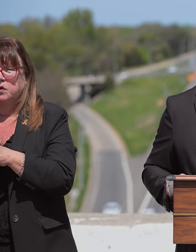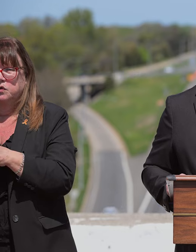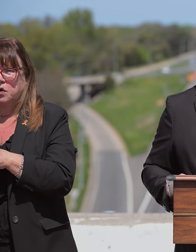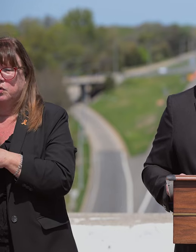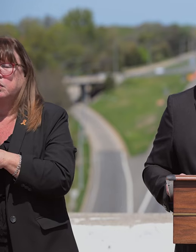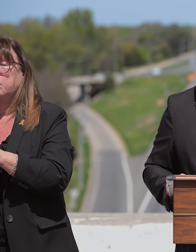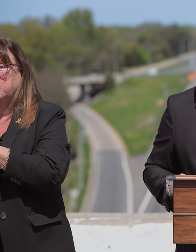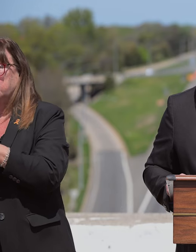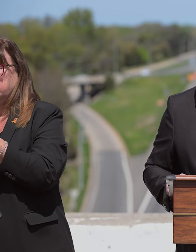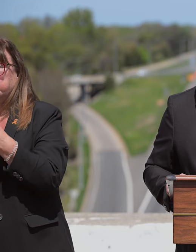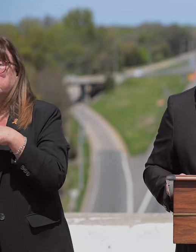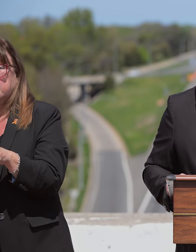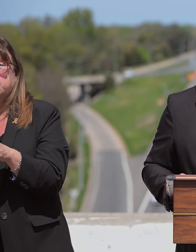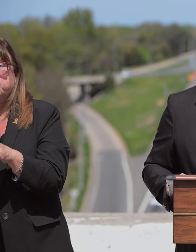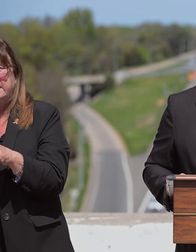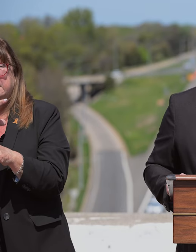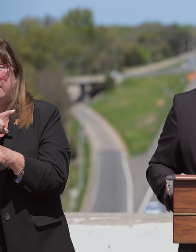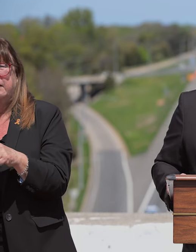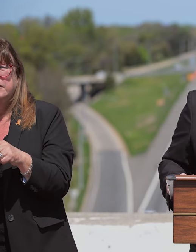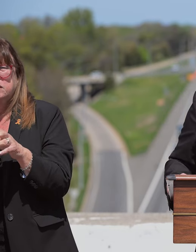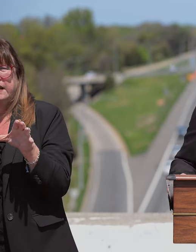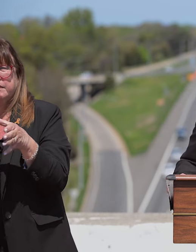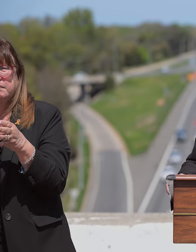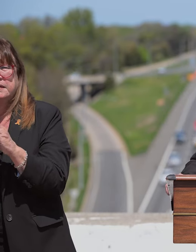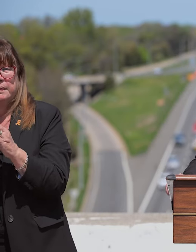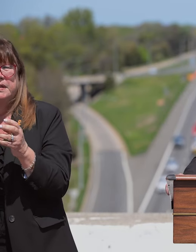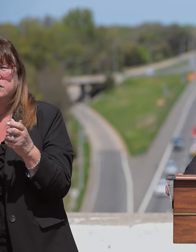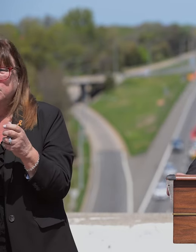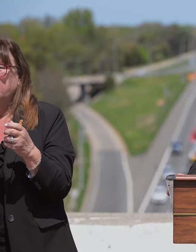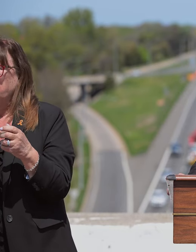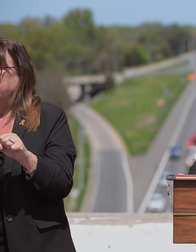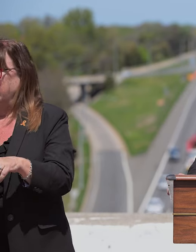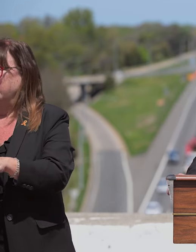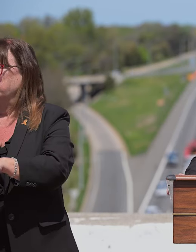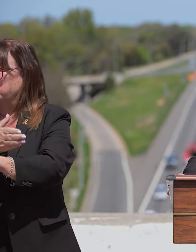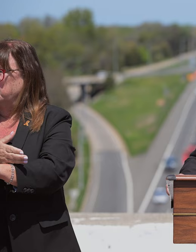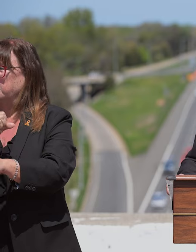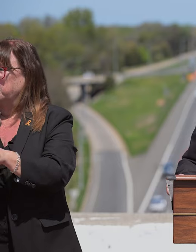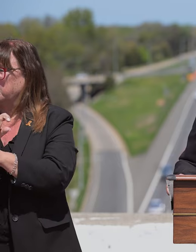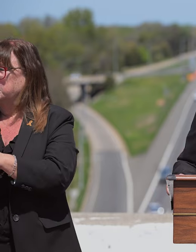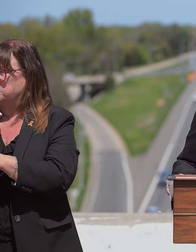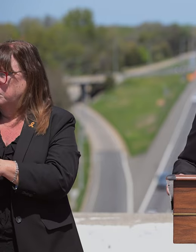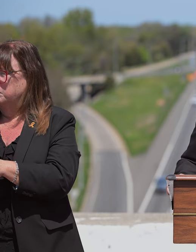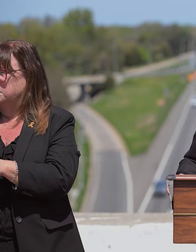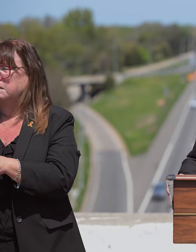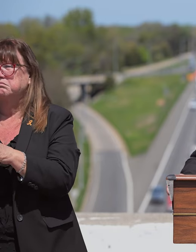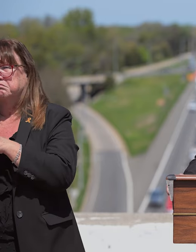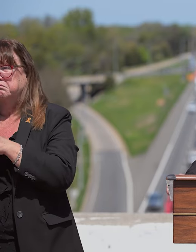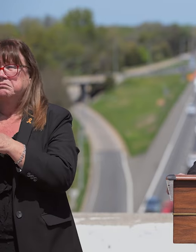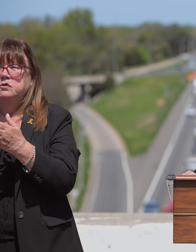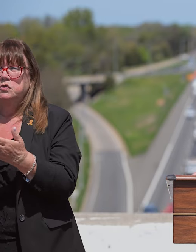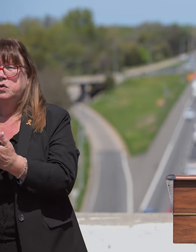recent General Assembly. We can improve work zones and innovate methods and technologies to protect